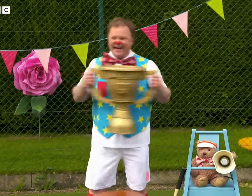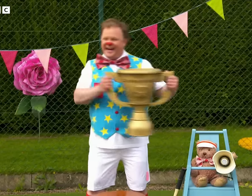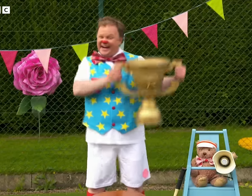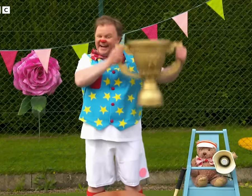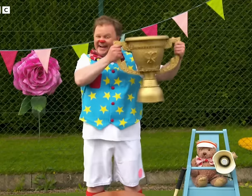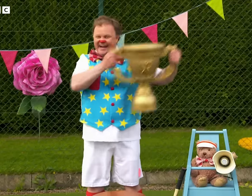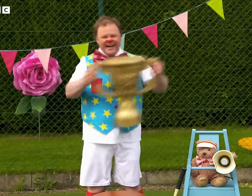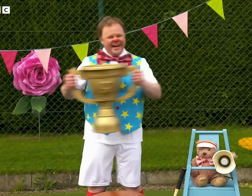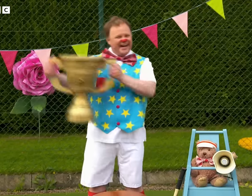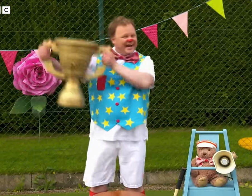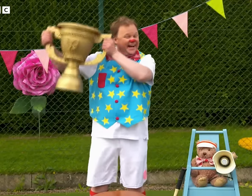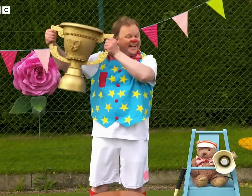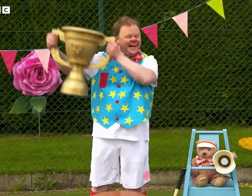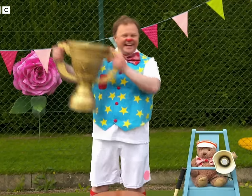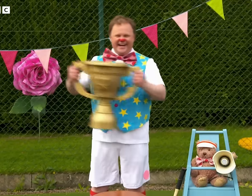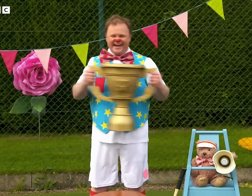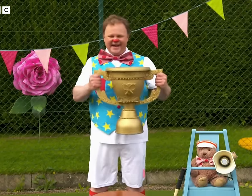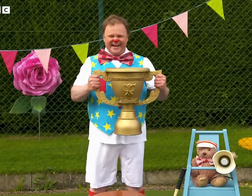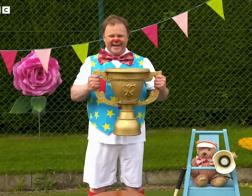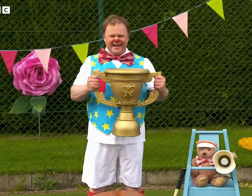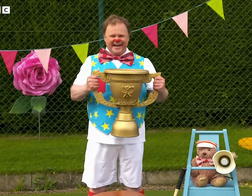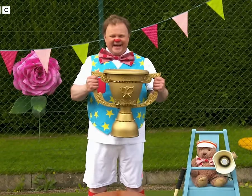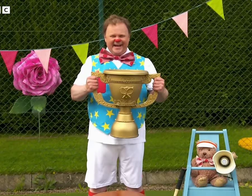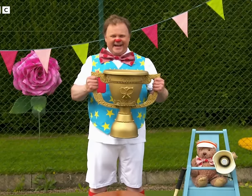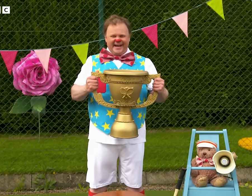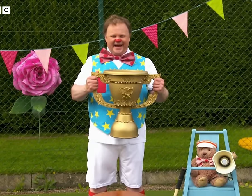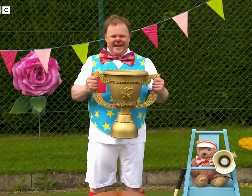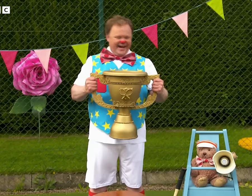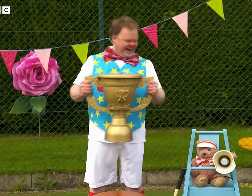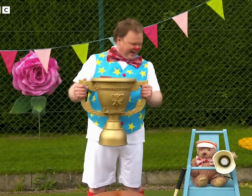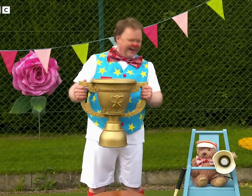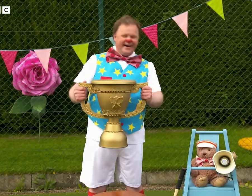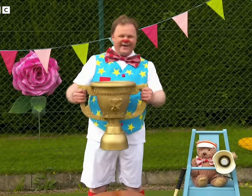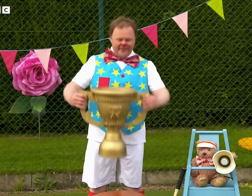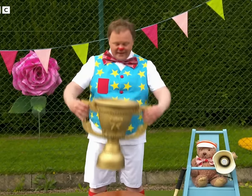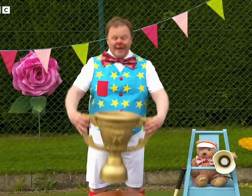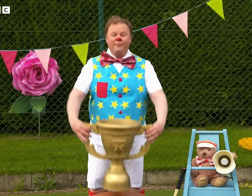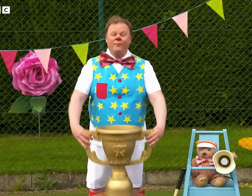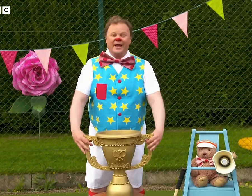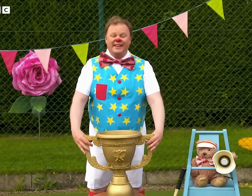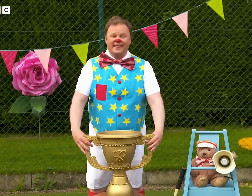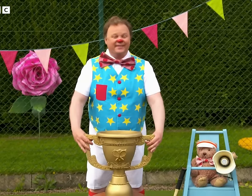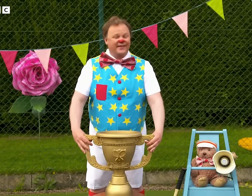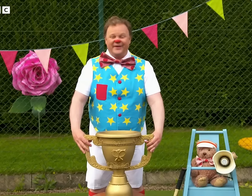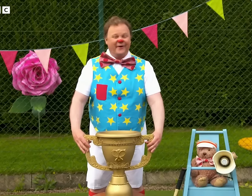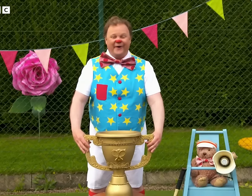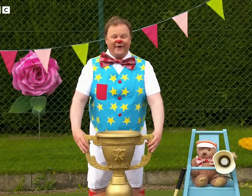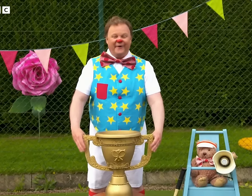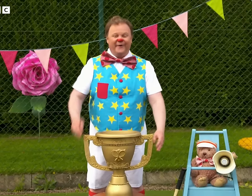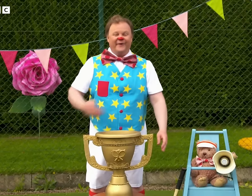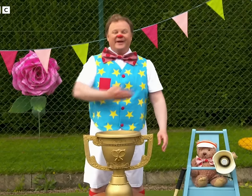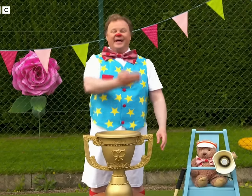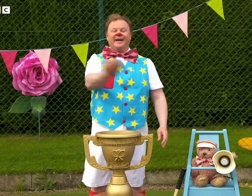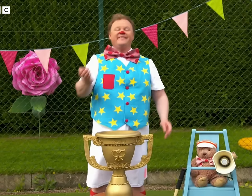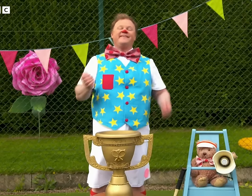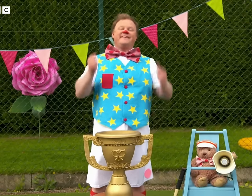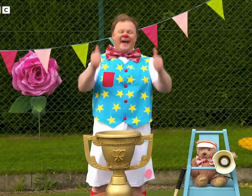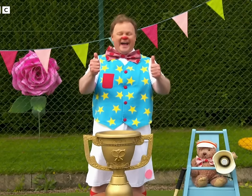Mr. Tumble. We think you're both stars. Oh, and we think that you're all